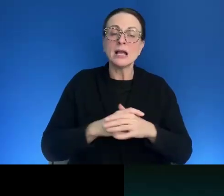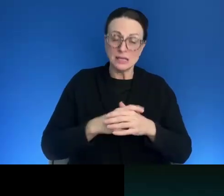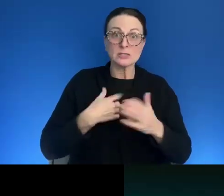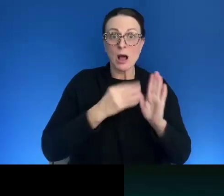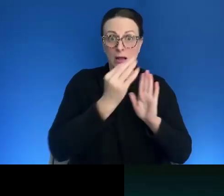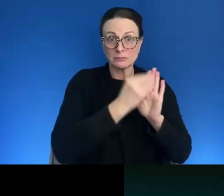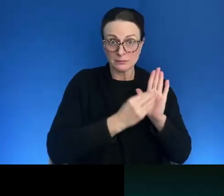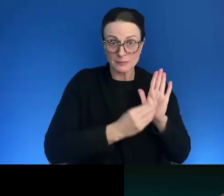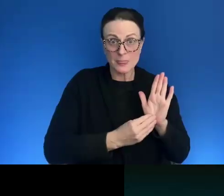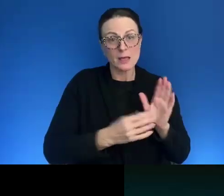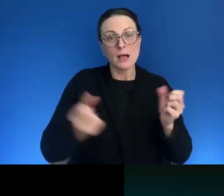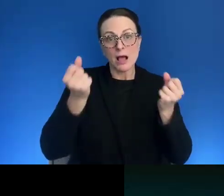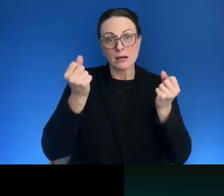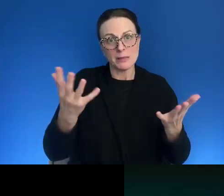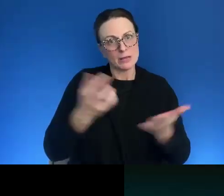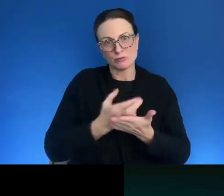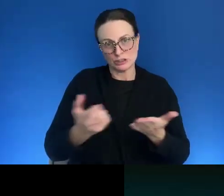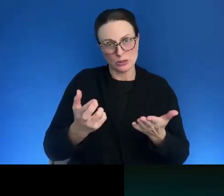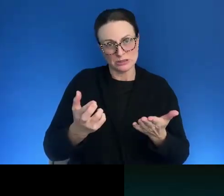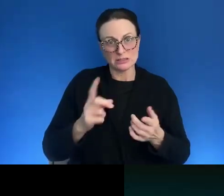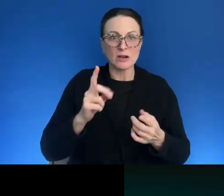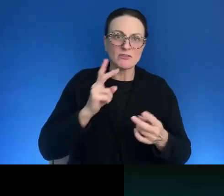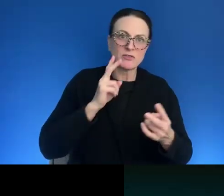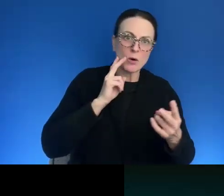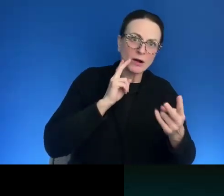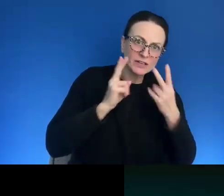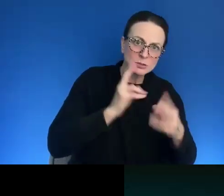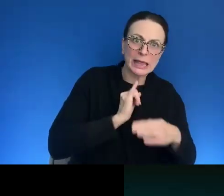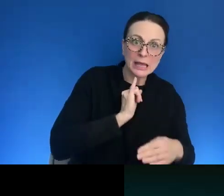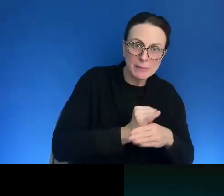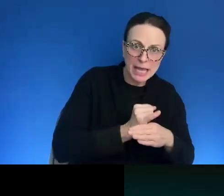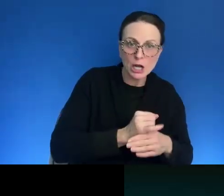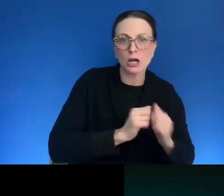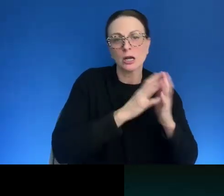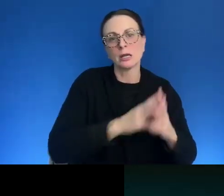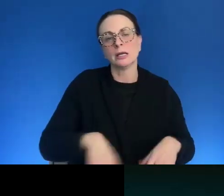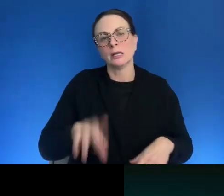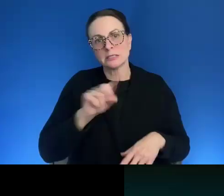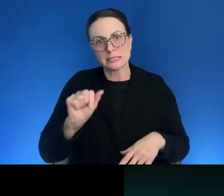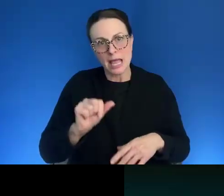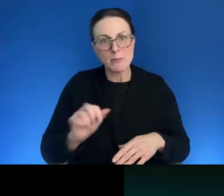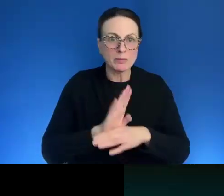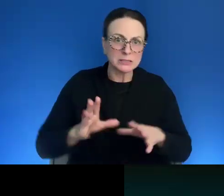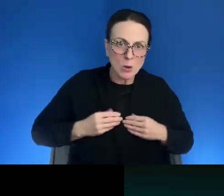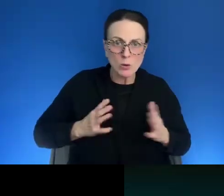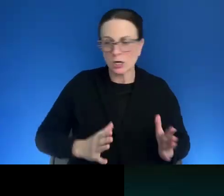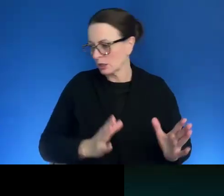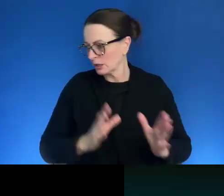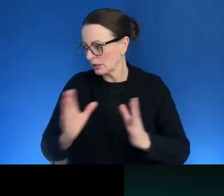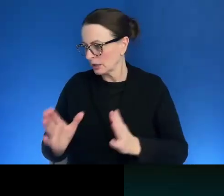a list of a bunch of resources for visually impaired entrepreneurs, disabled business